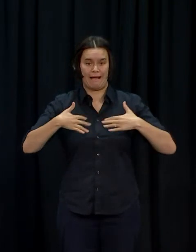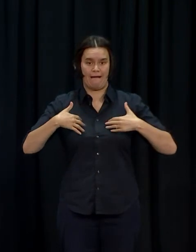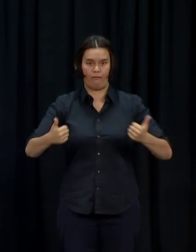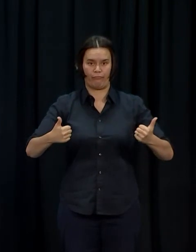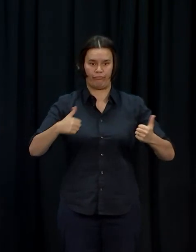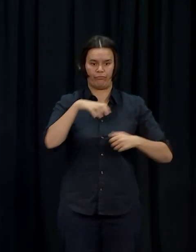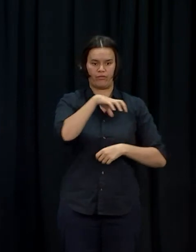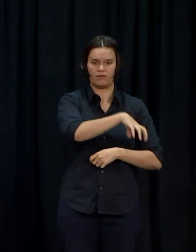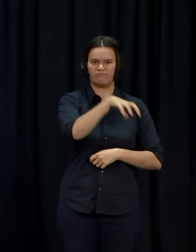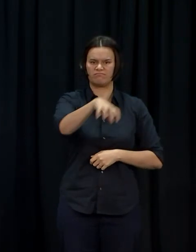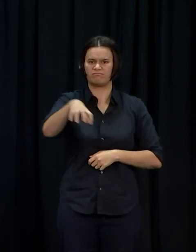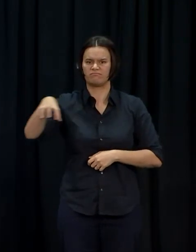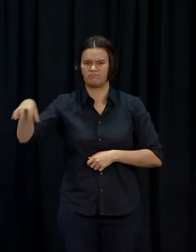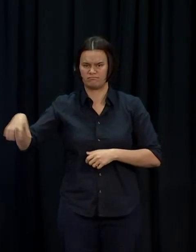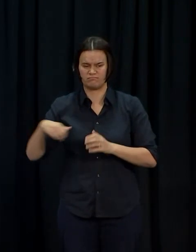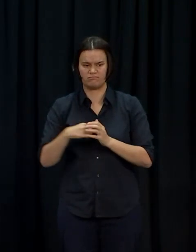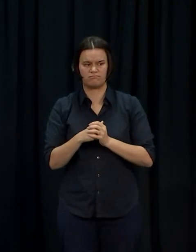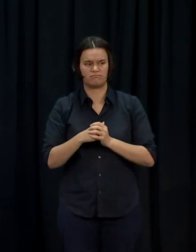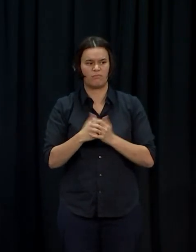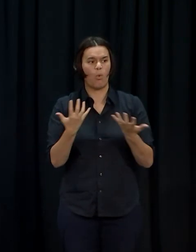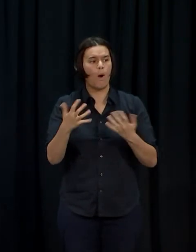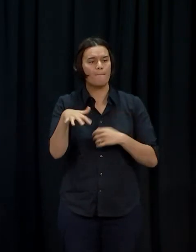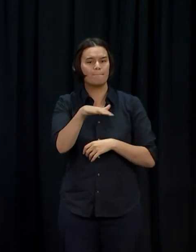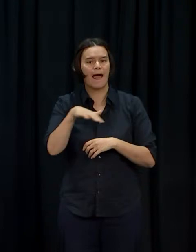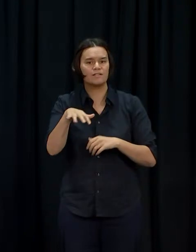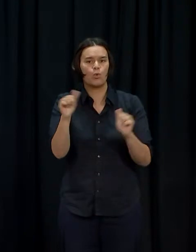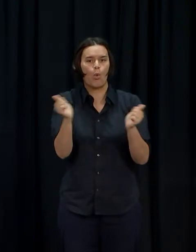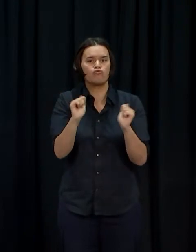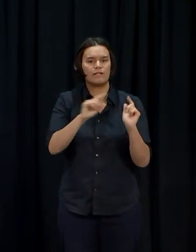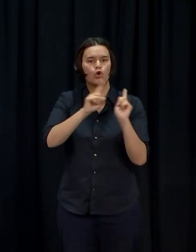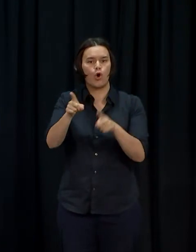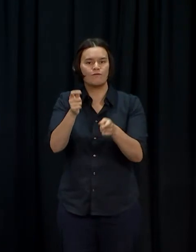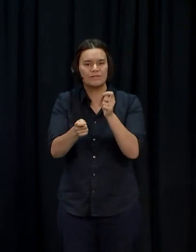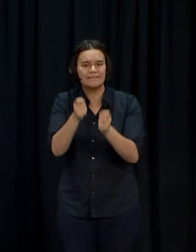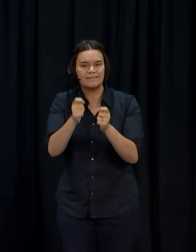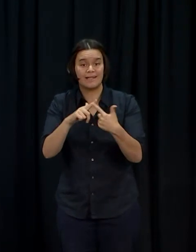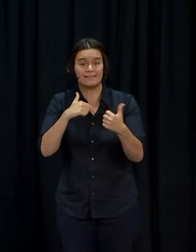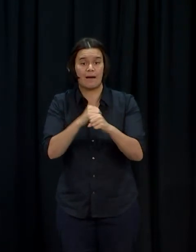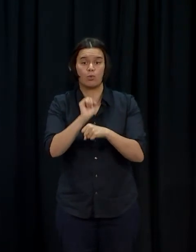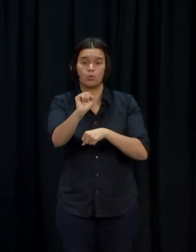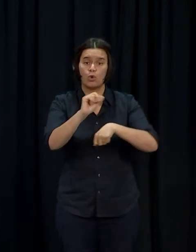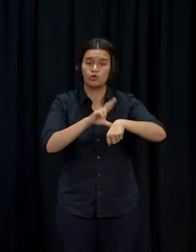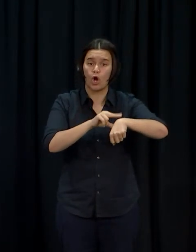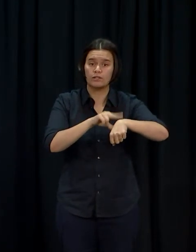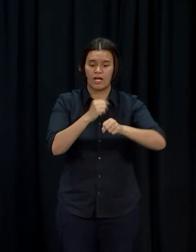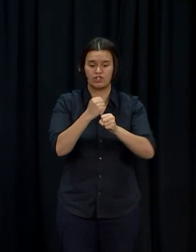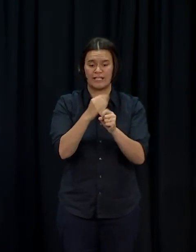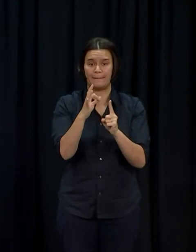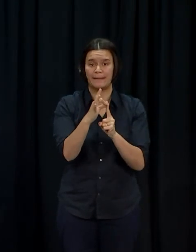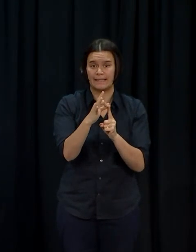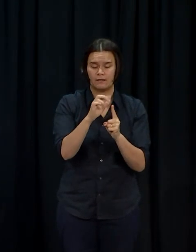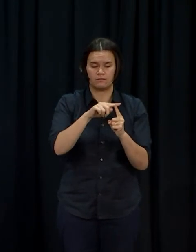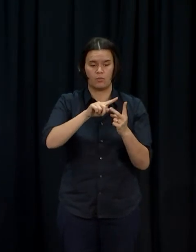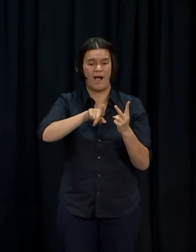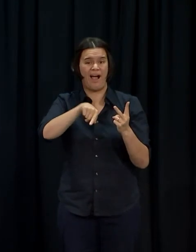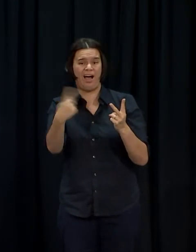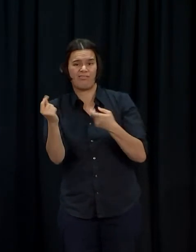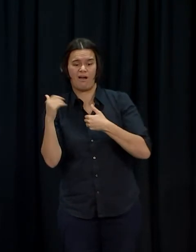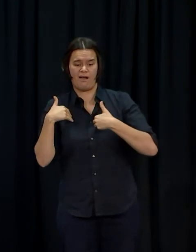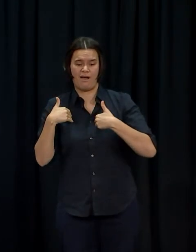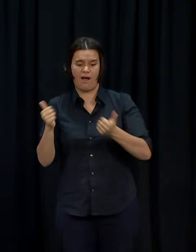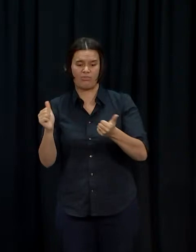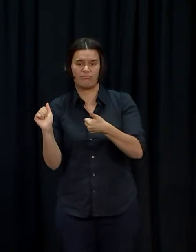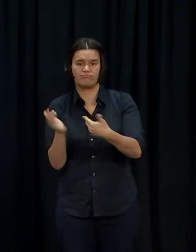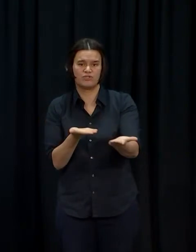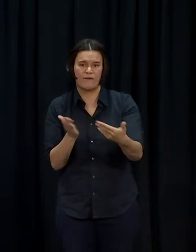the places you already get tested, such as general practice and other health providers, and community